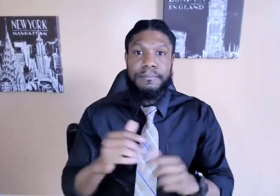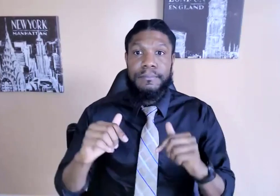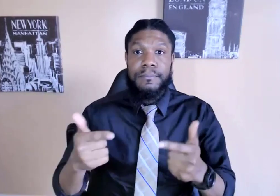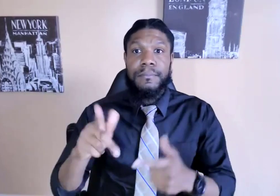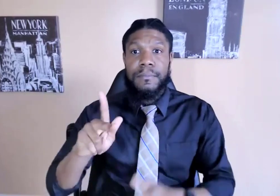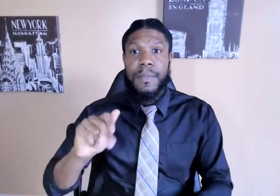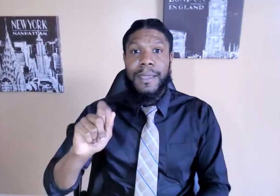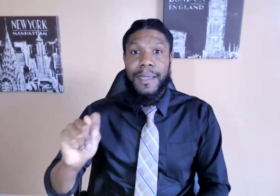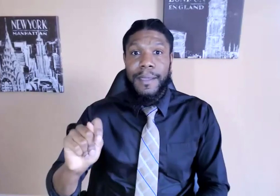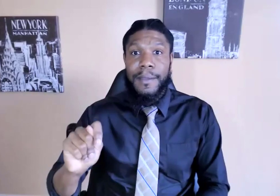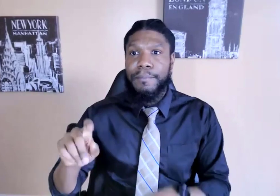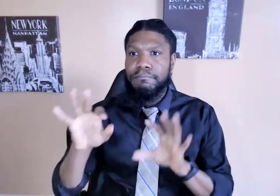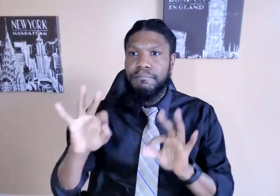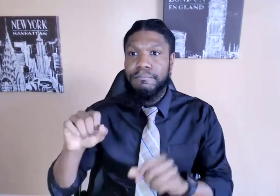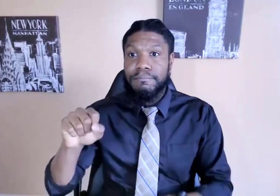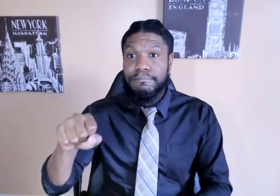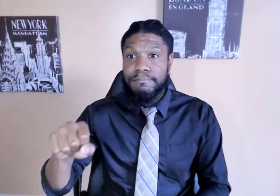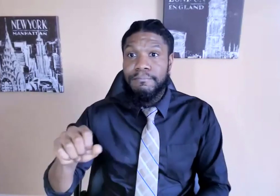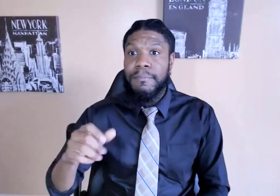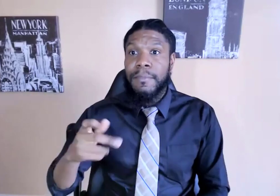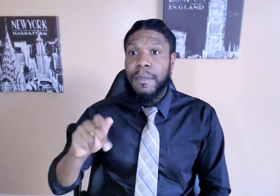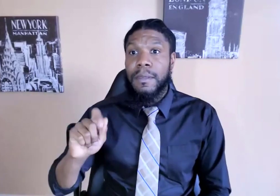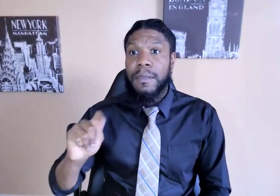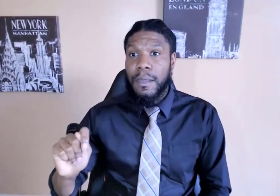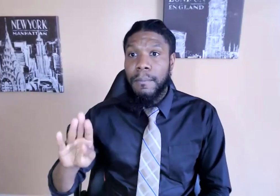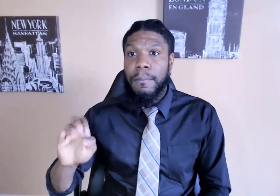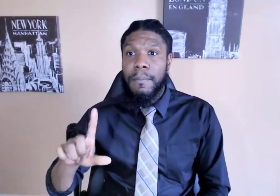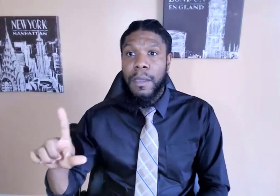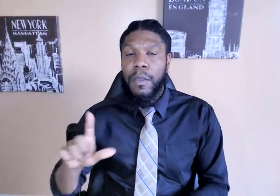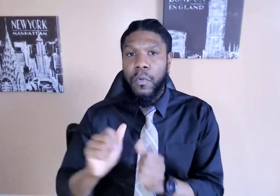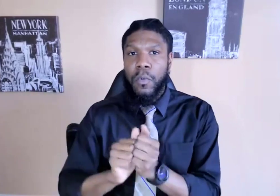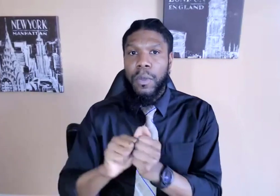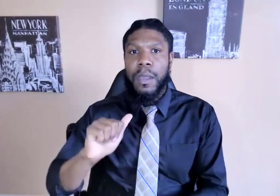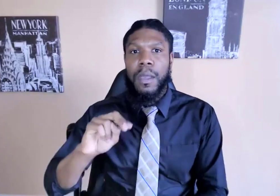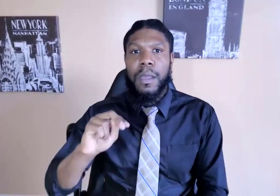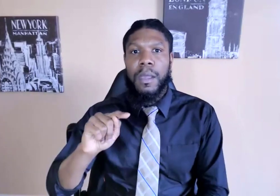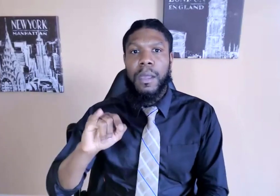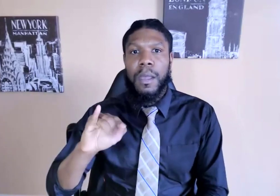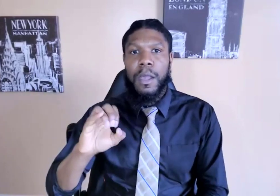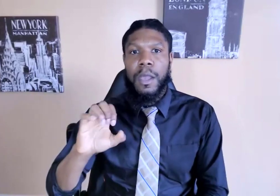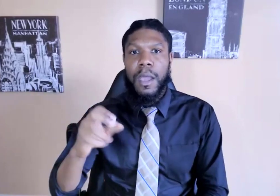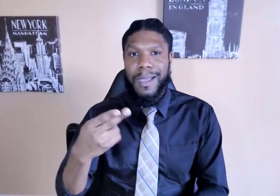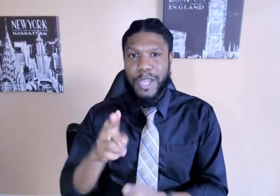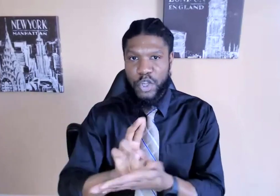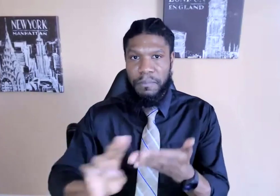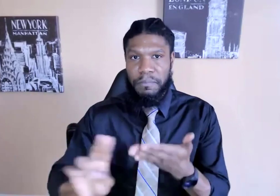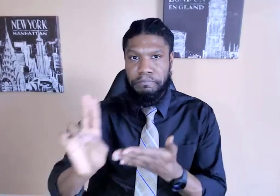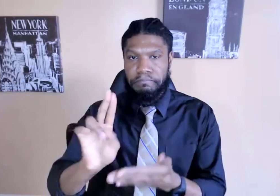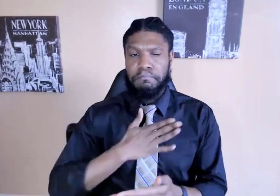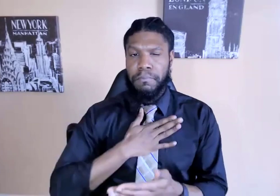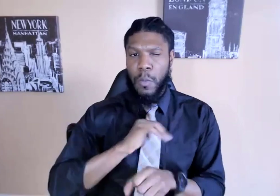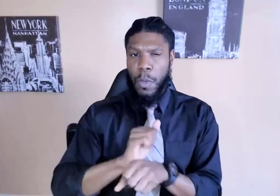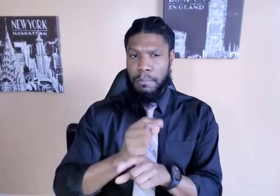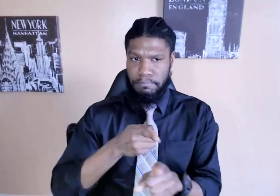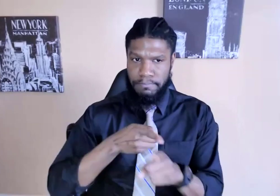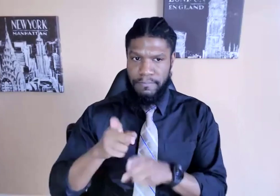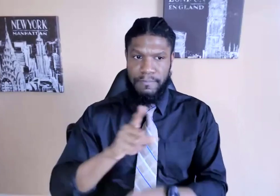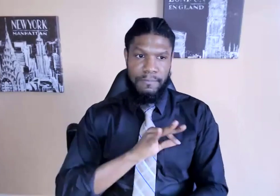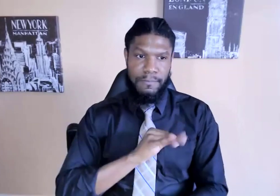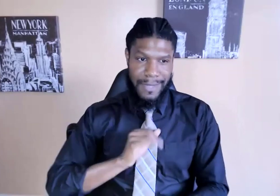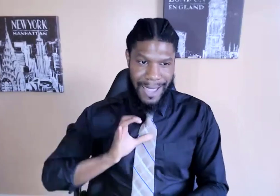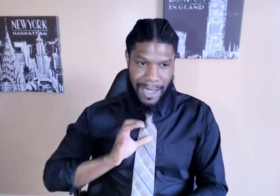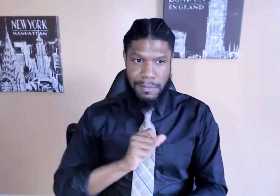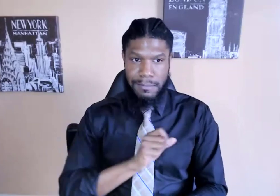Yeah, hi, I'm Kat Bell. I'm with Antioch University. I do a lot of work with faculty members and staff members, as well